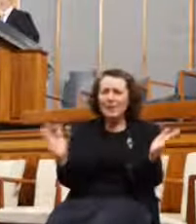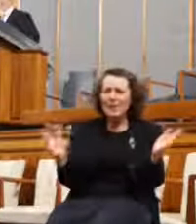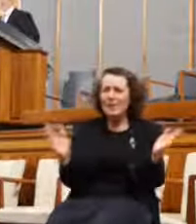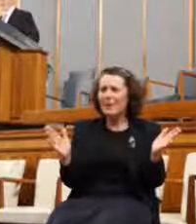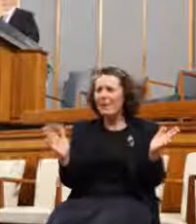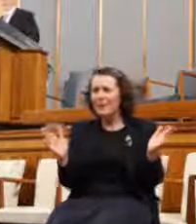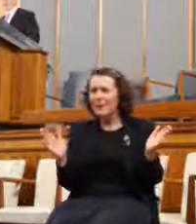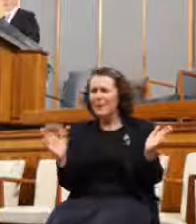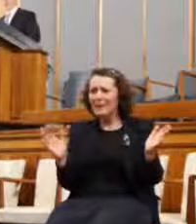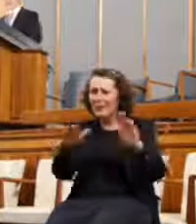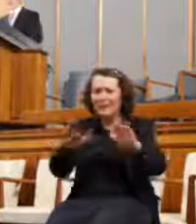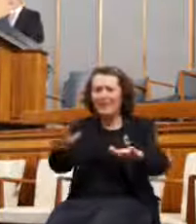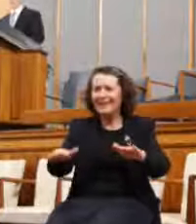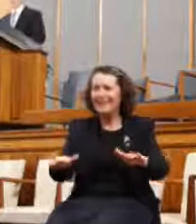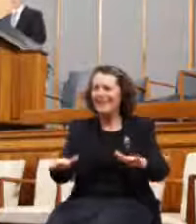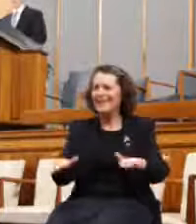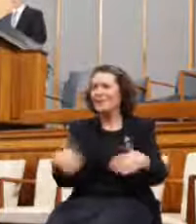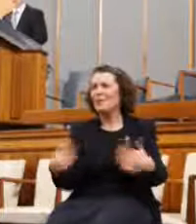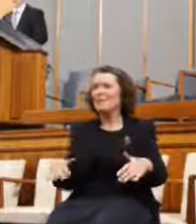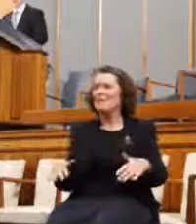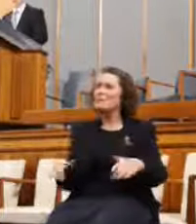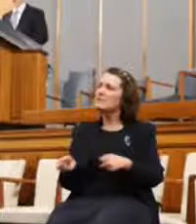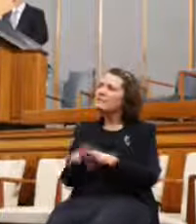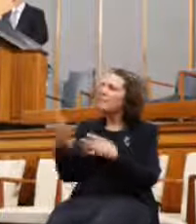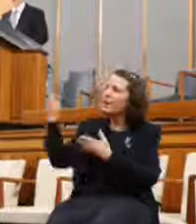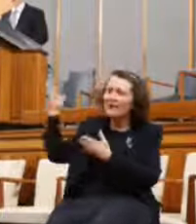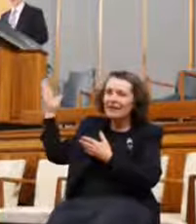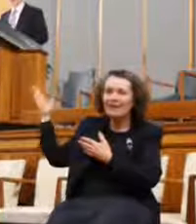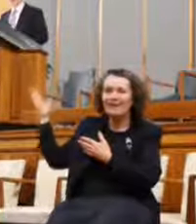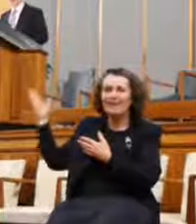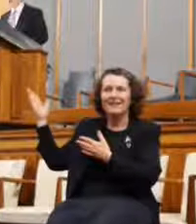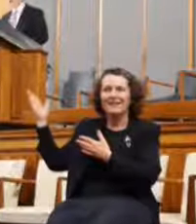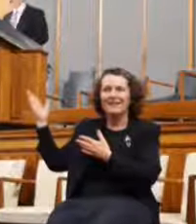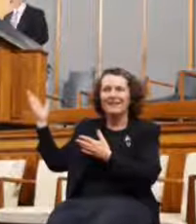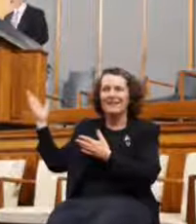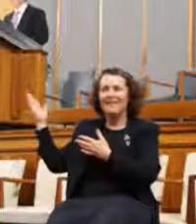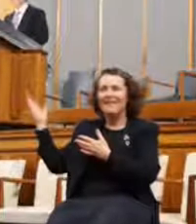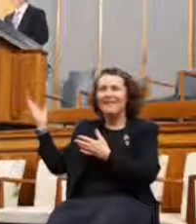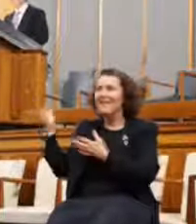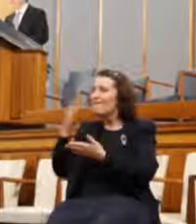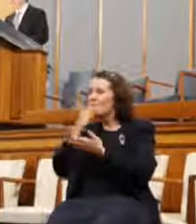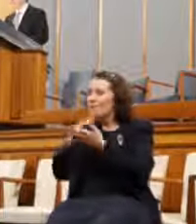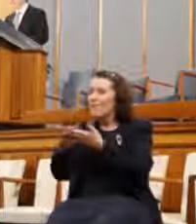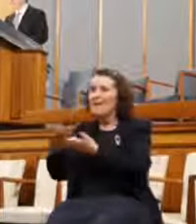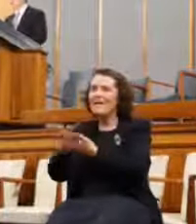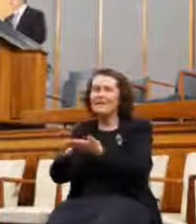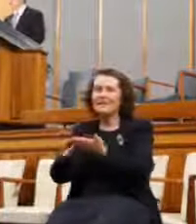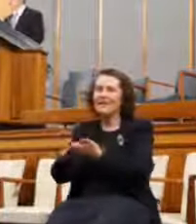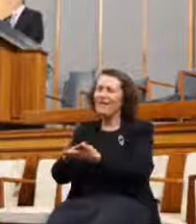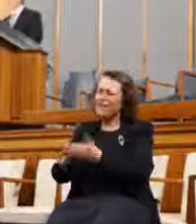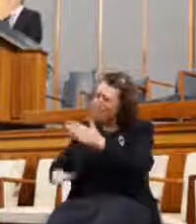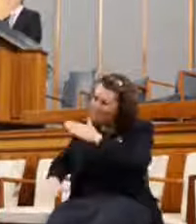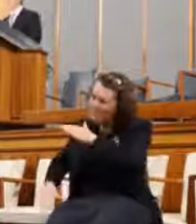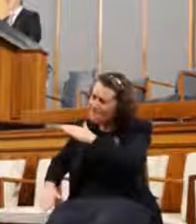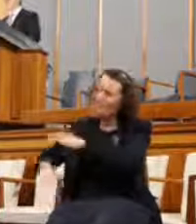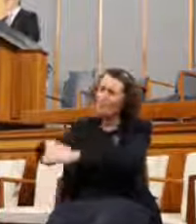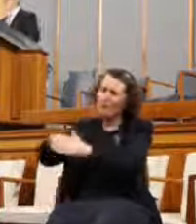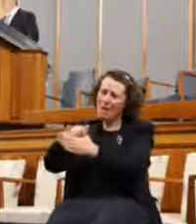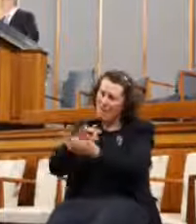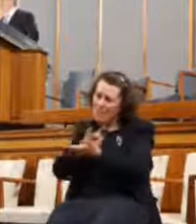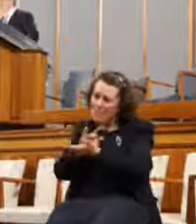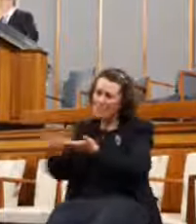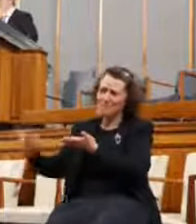picture. God forgives you, he forgives you entirely. Your sin,